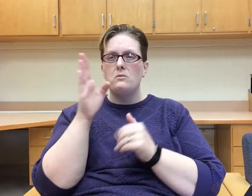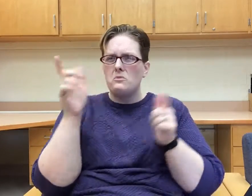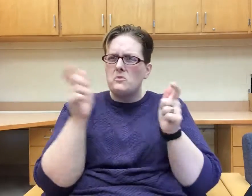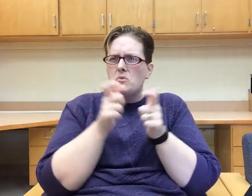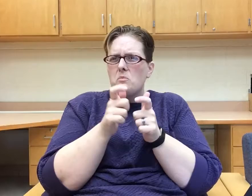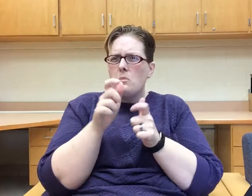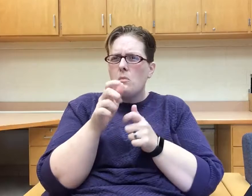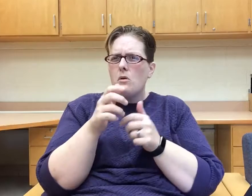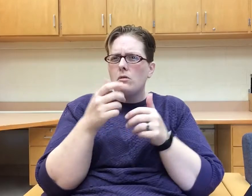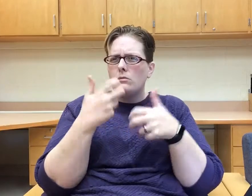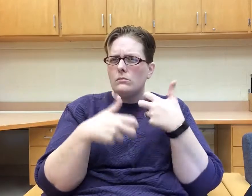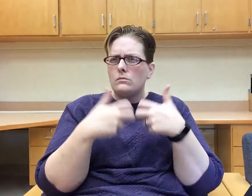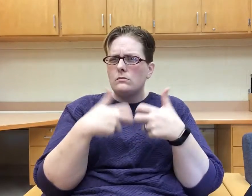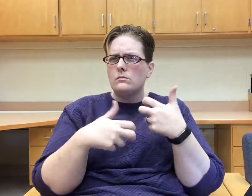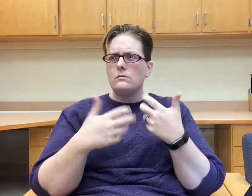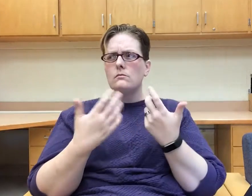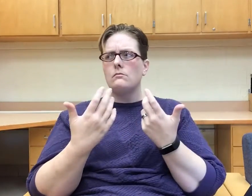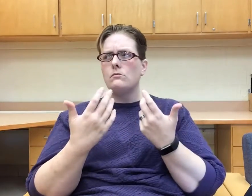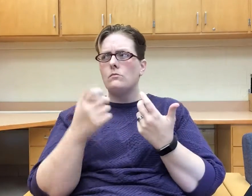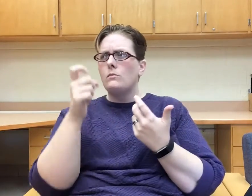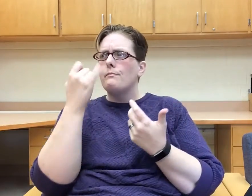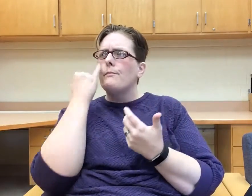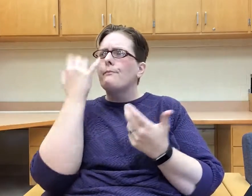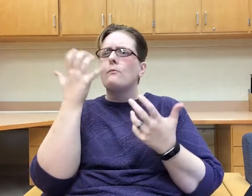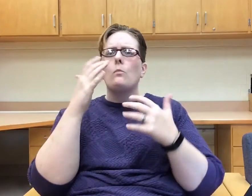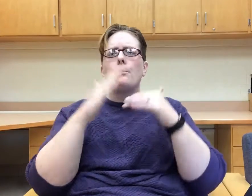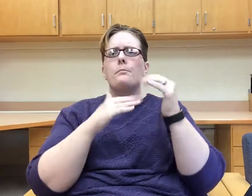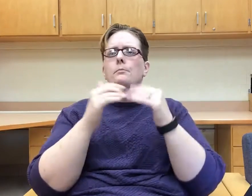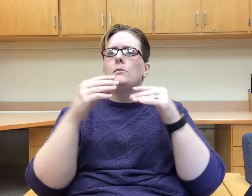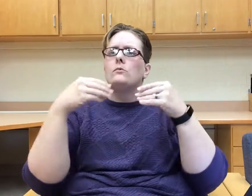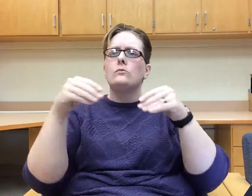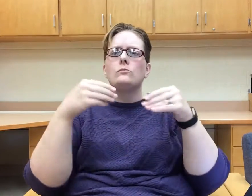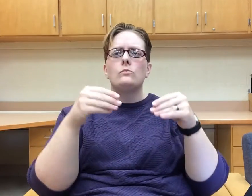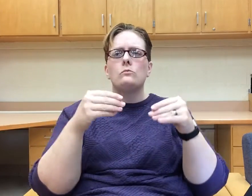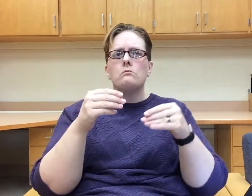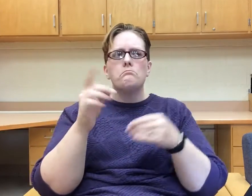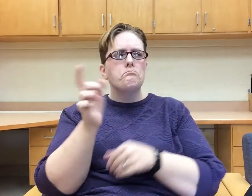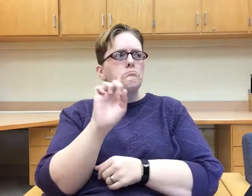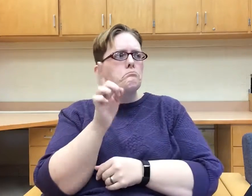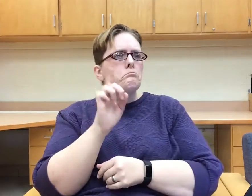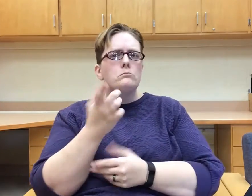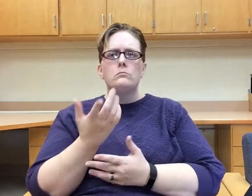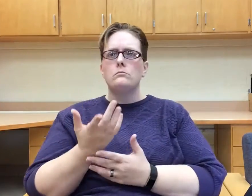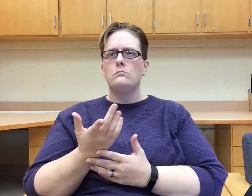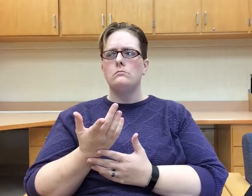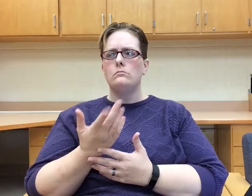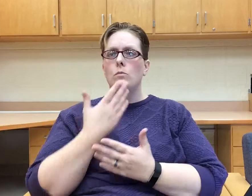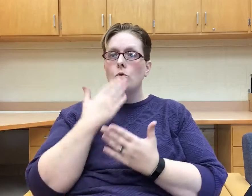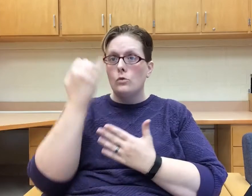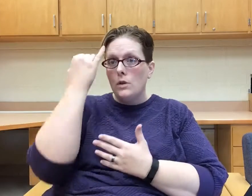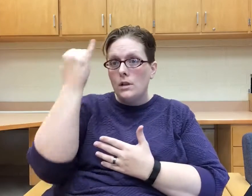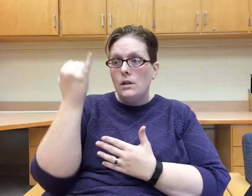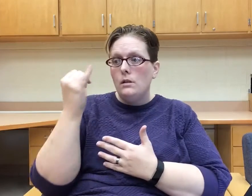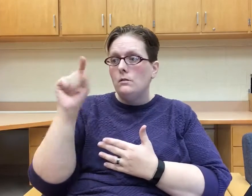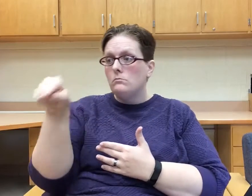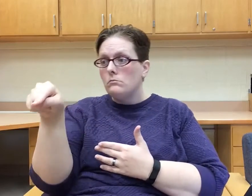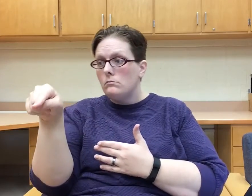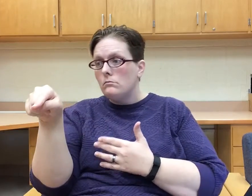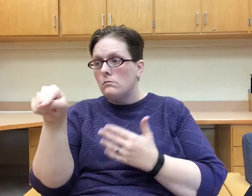Also, sometimes they'll focus on smaller problems. Like, for example, if you want to build a store, where do you put it? Is it a good